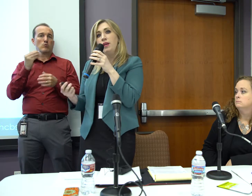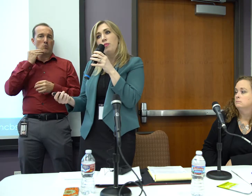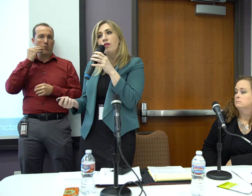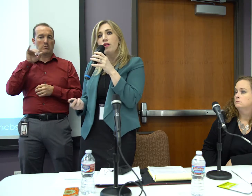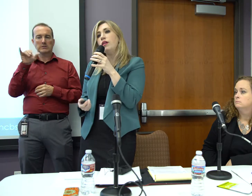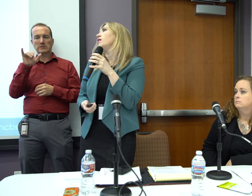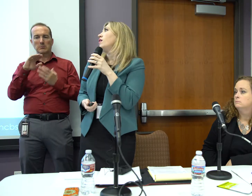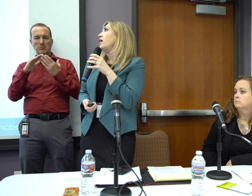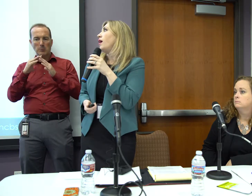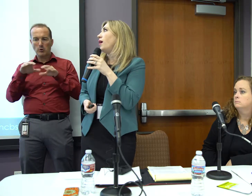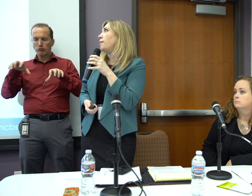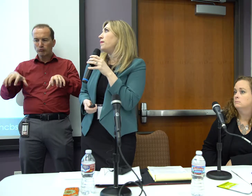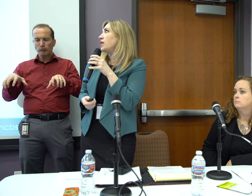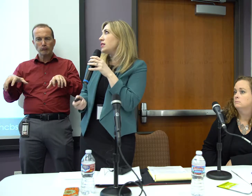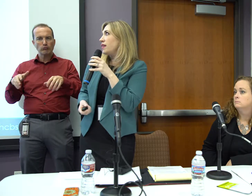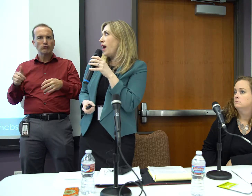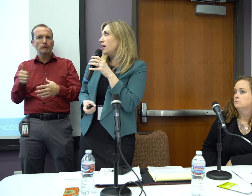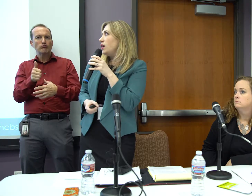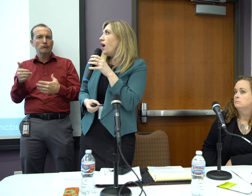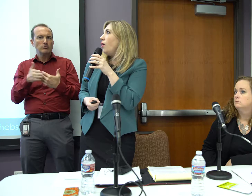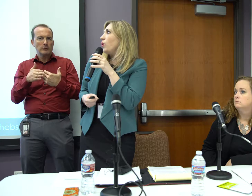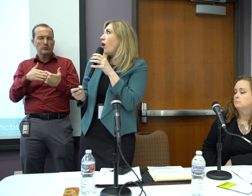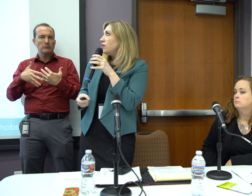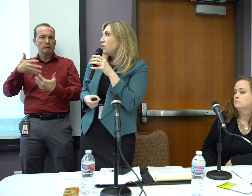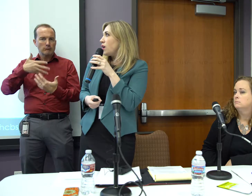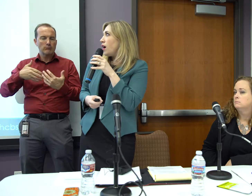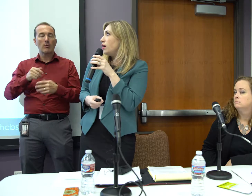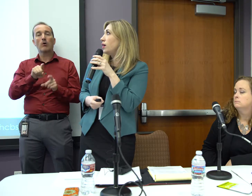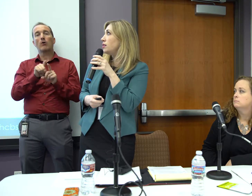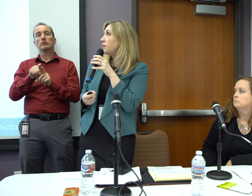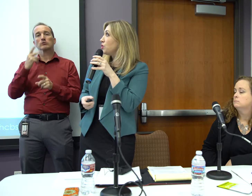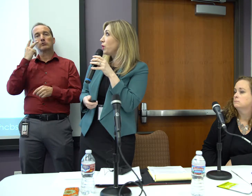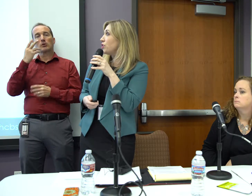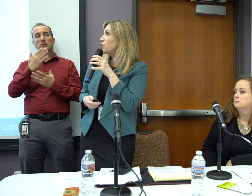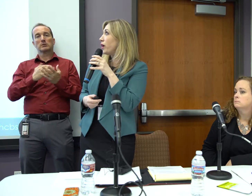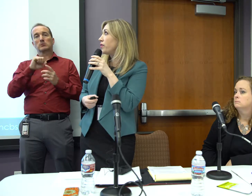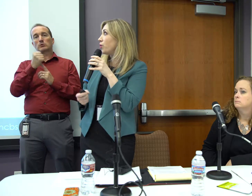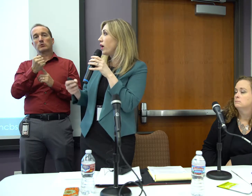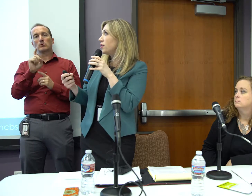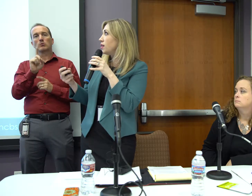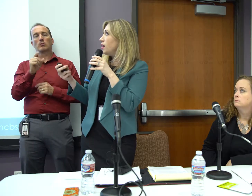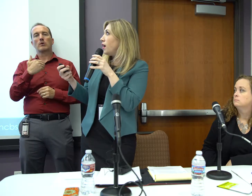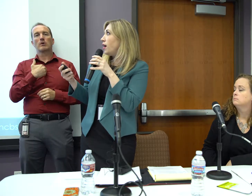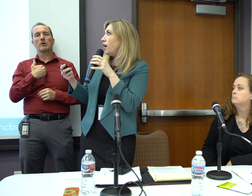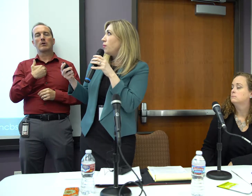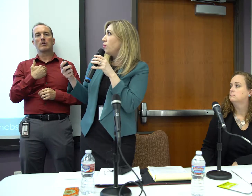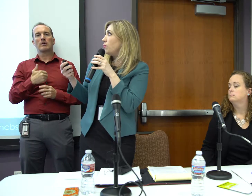in the same neighborhood, things like that. We also saw some situations where there